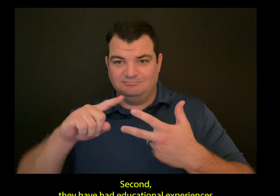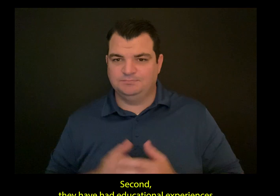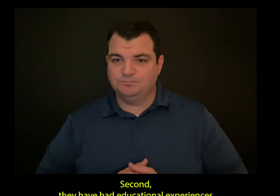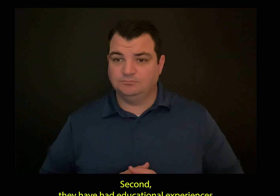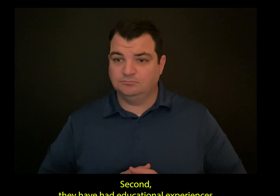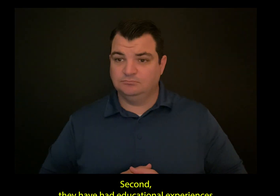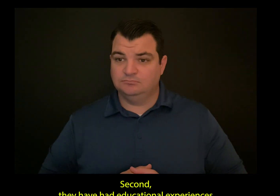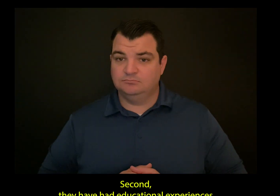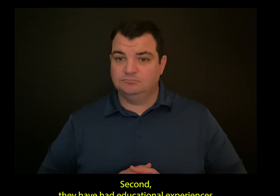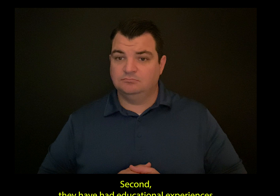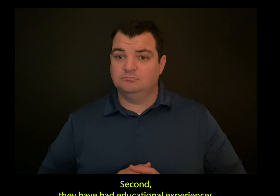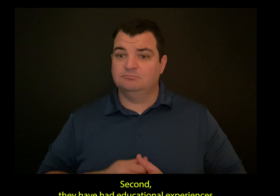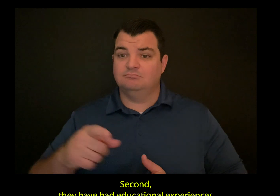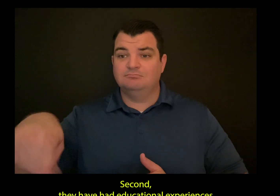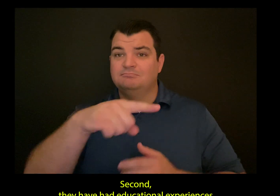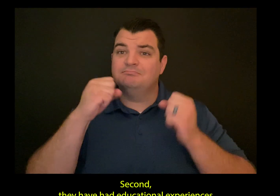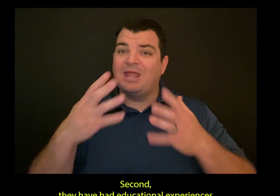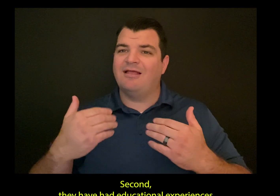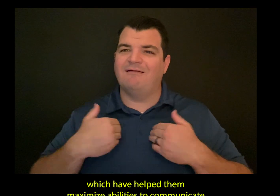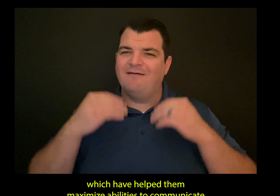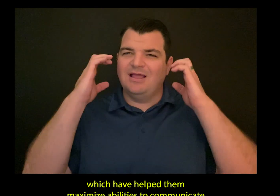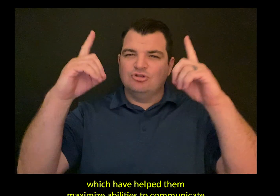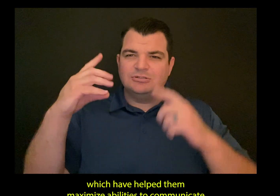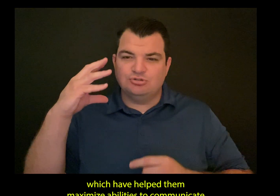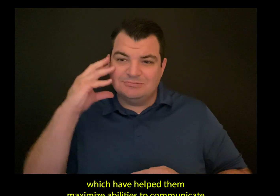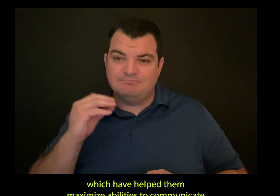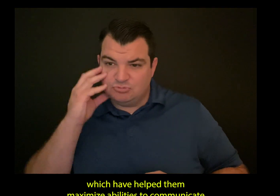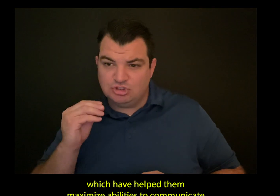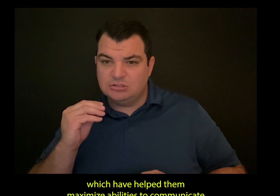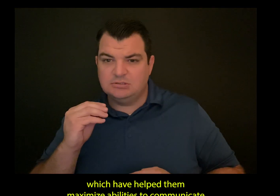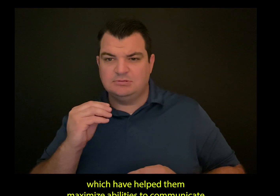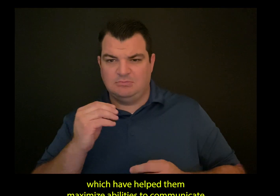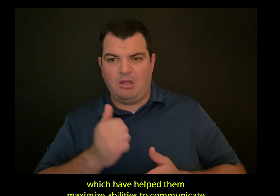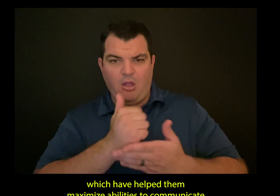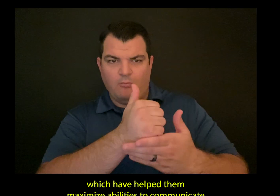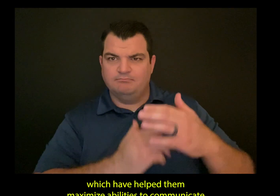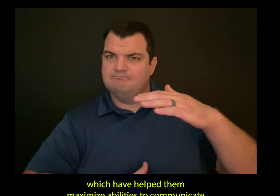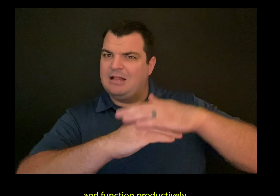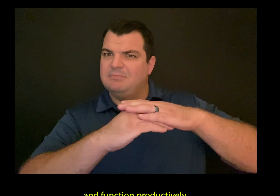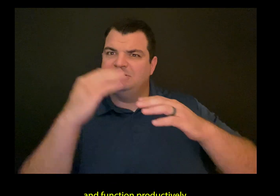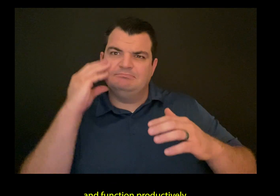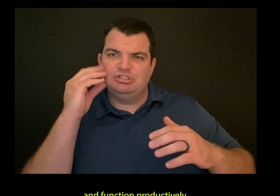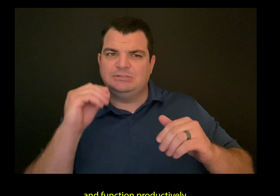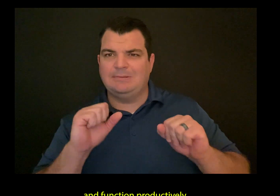Second, they have had educational experiences which have helped them maximize their abilities to communicate and function